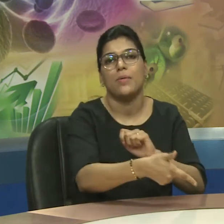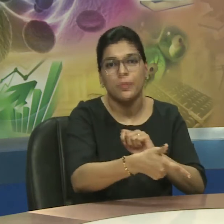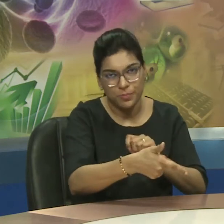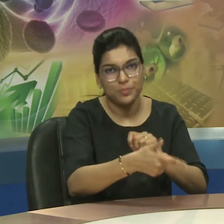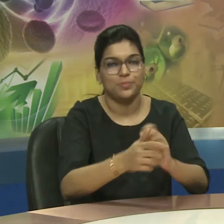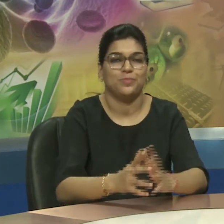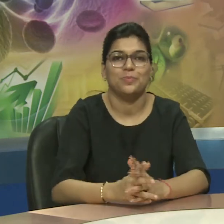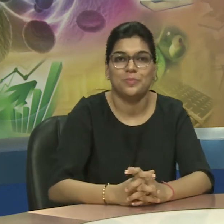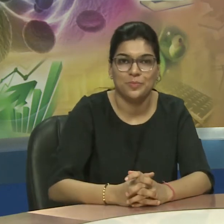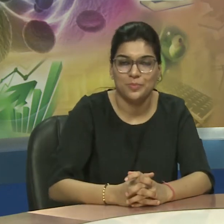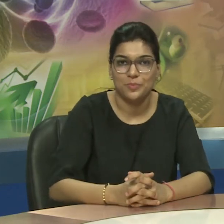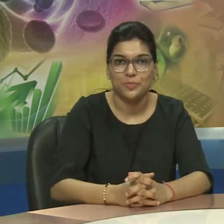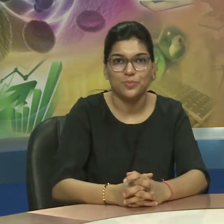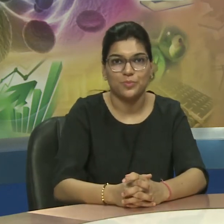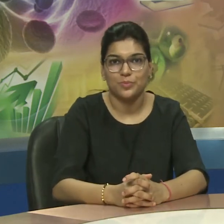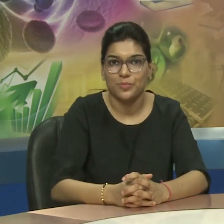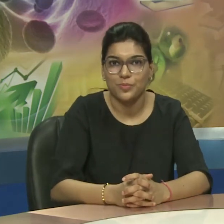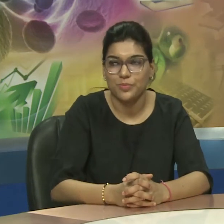and theft by breaking the house.